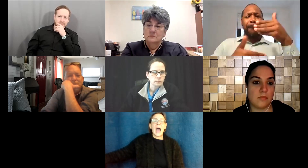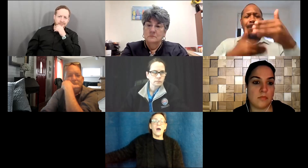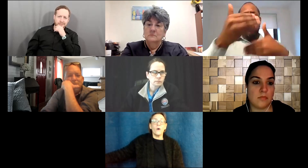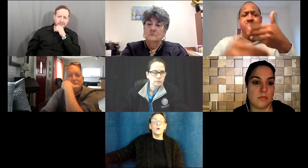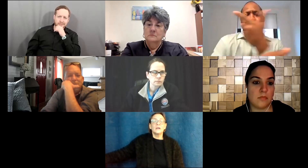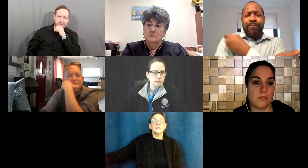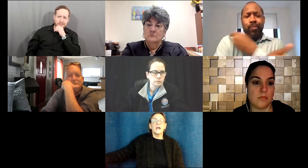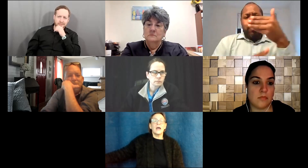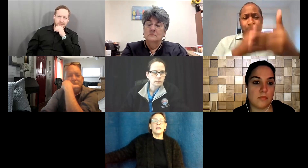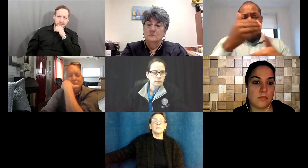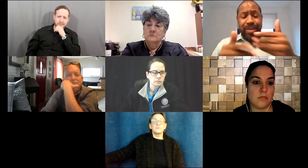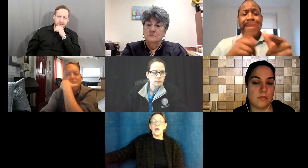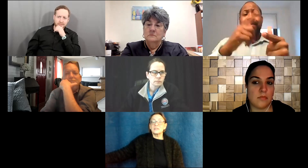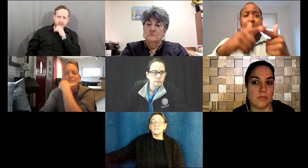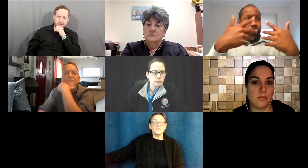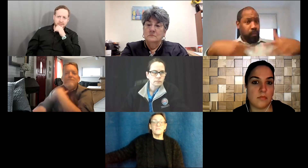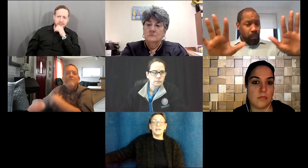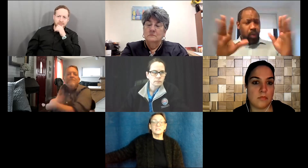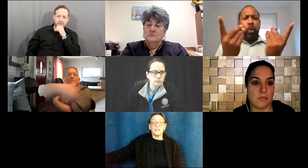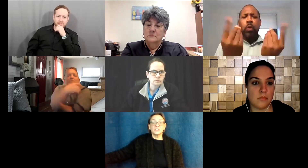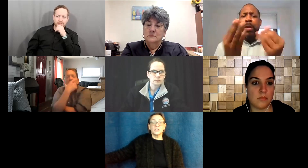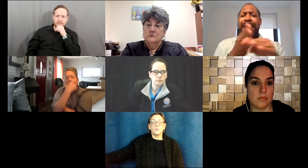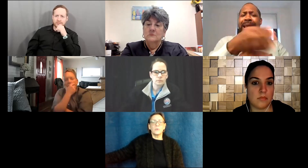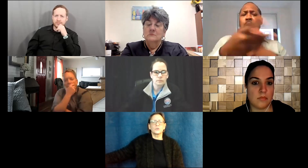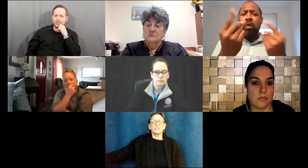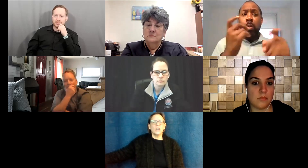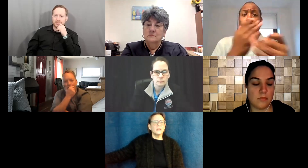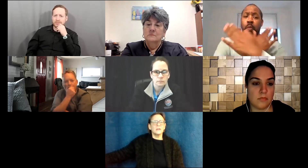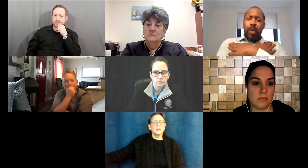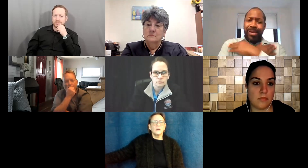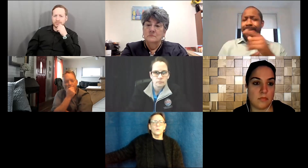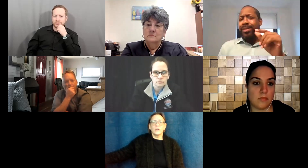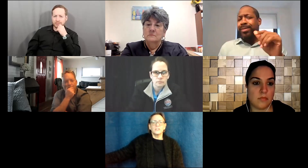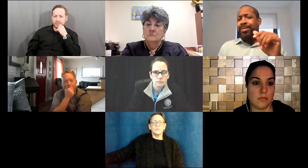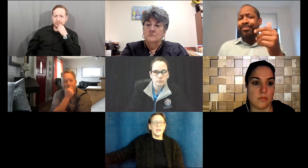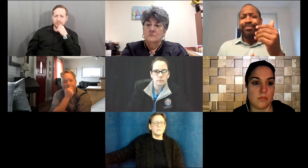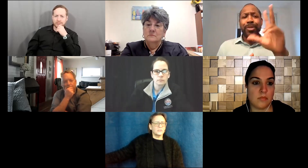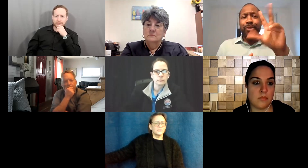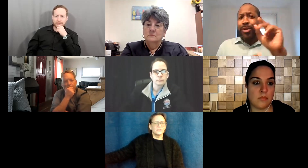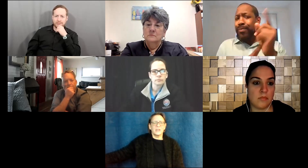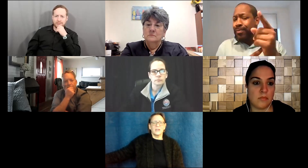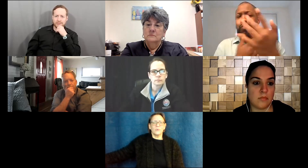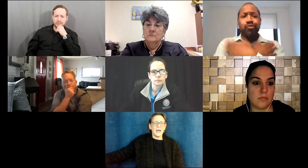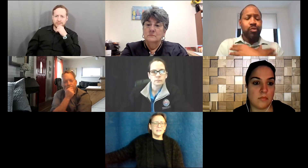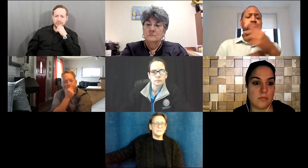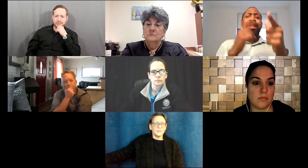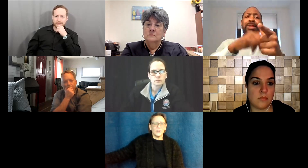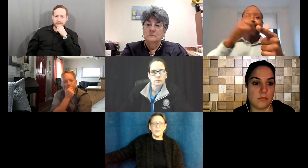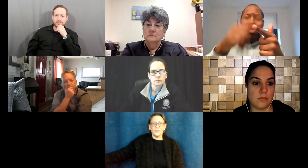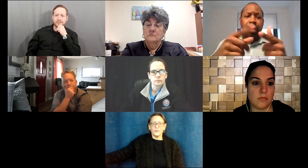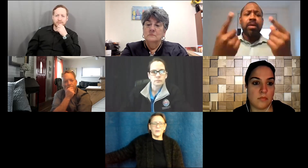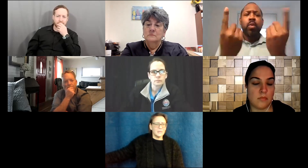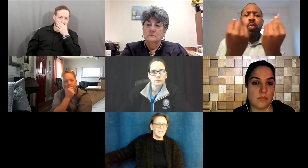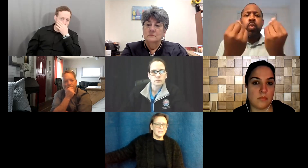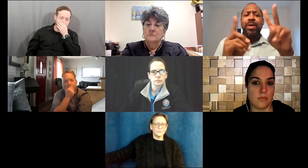know how. And the process of the vaccination, and when they're done, what do they do after? Should they rest